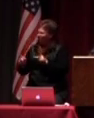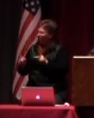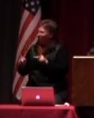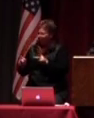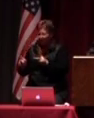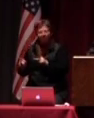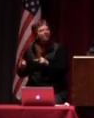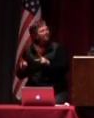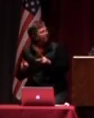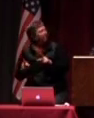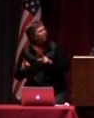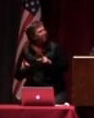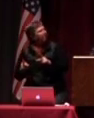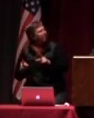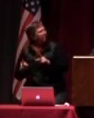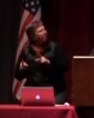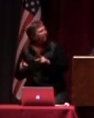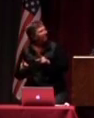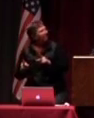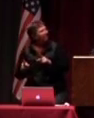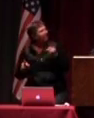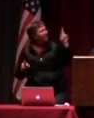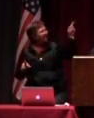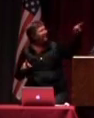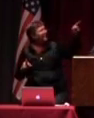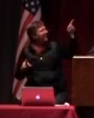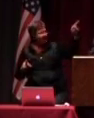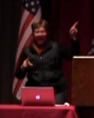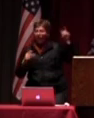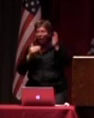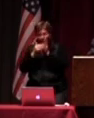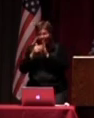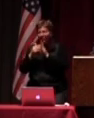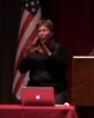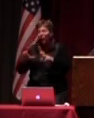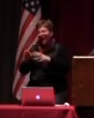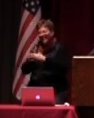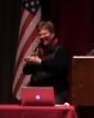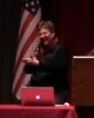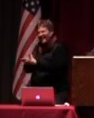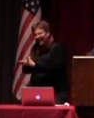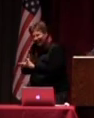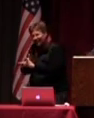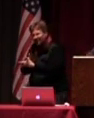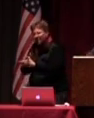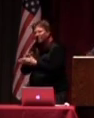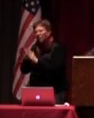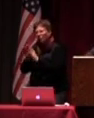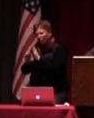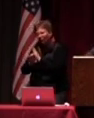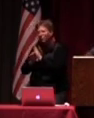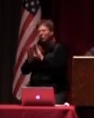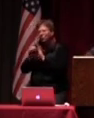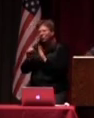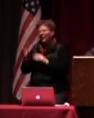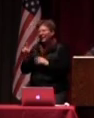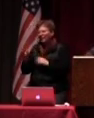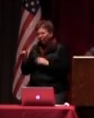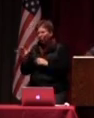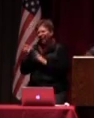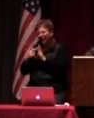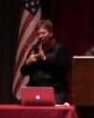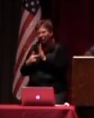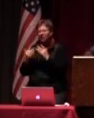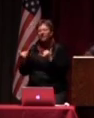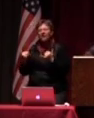did, particularly since they were generally often acting against the constitutional and democratic rules.